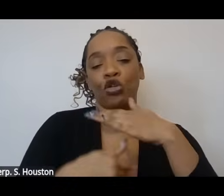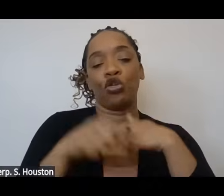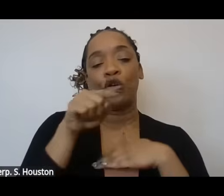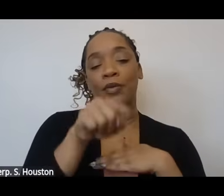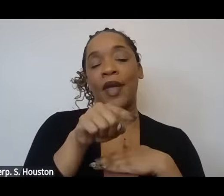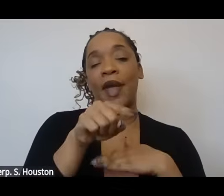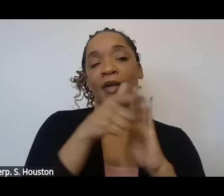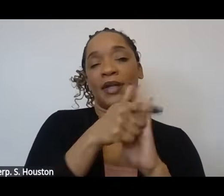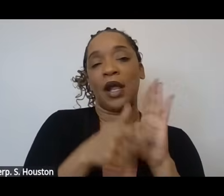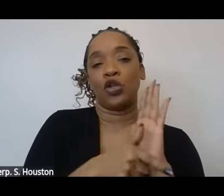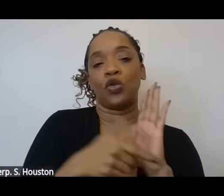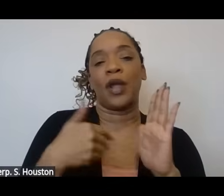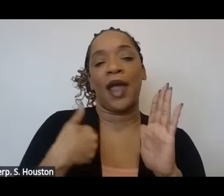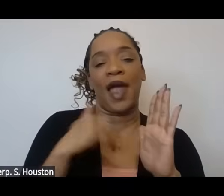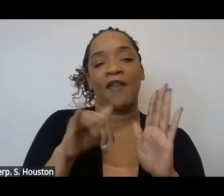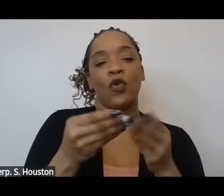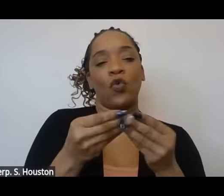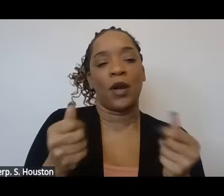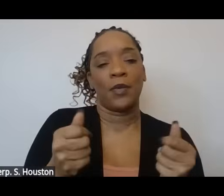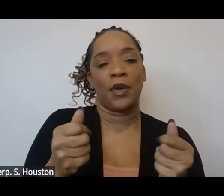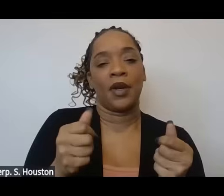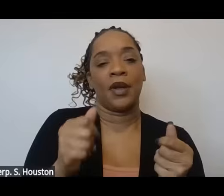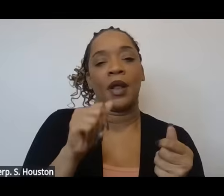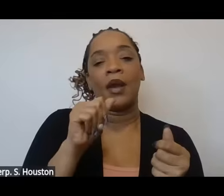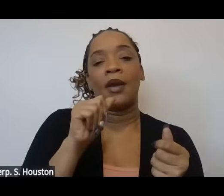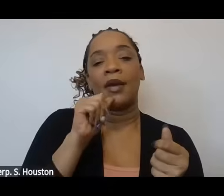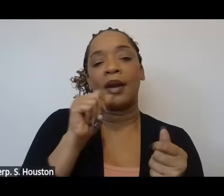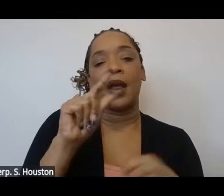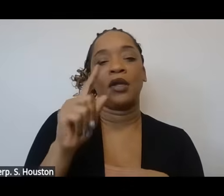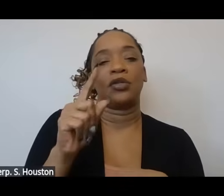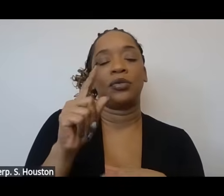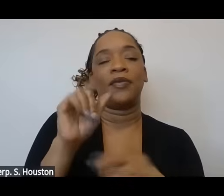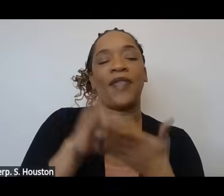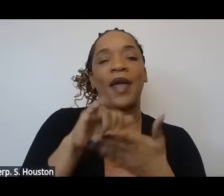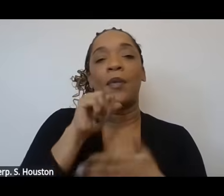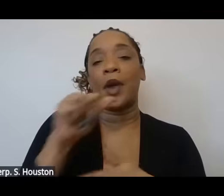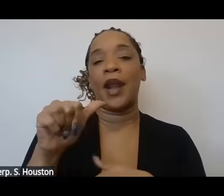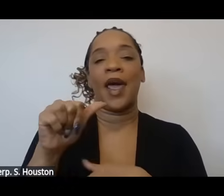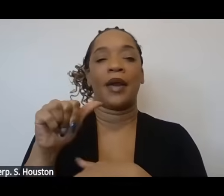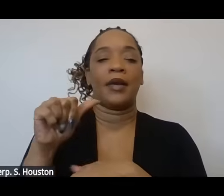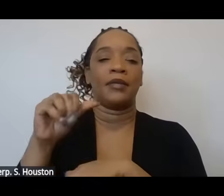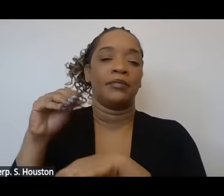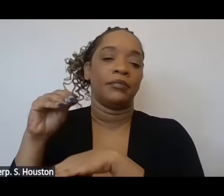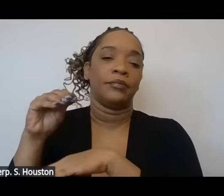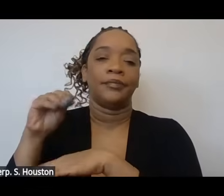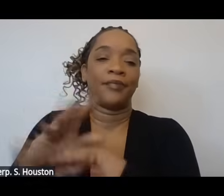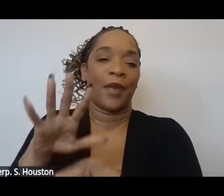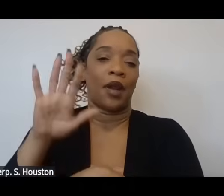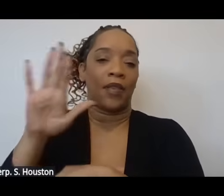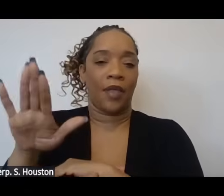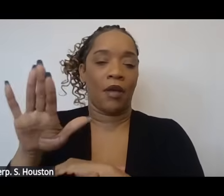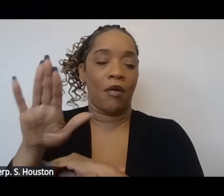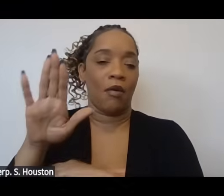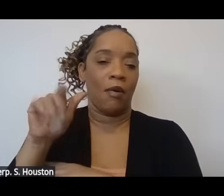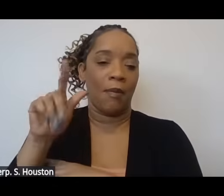candidate's ballot access. Correct. Like the investigation side of things, the banning for future, et cetera, those